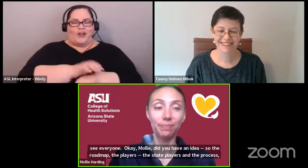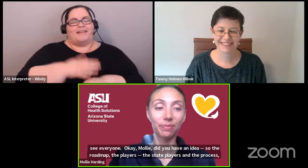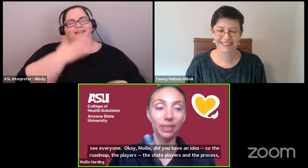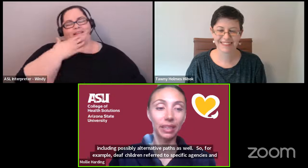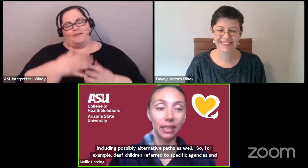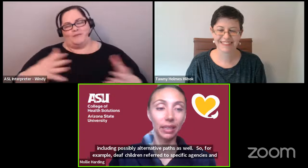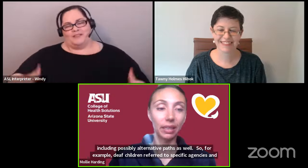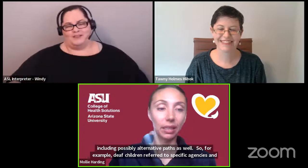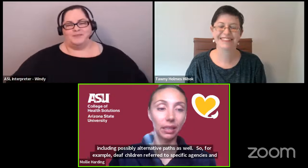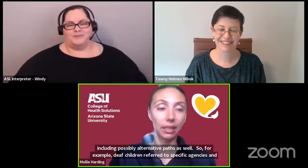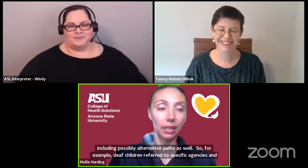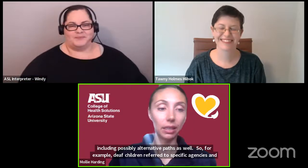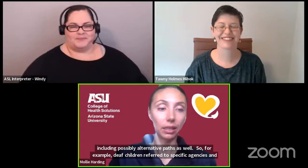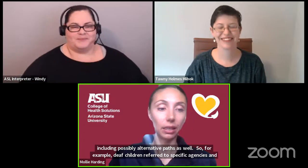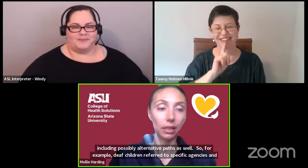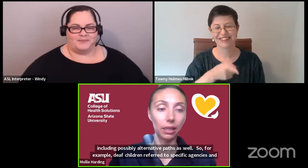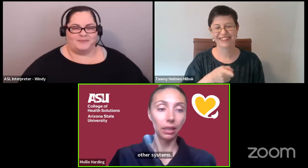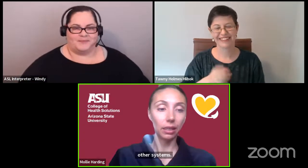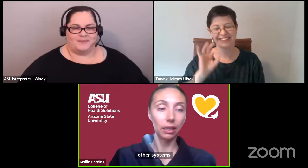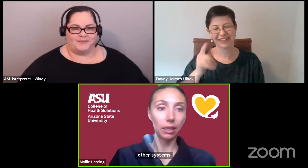much.